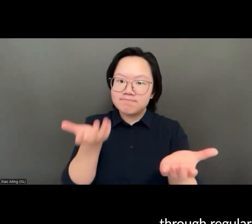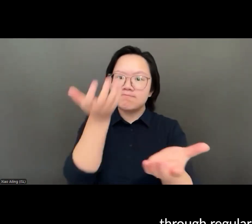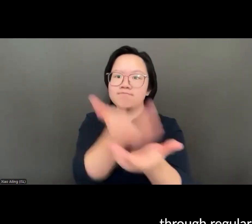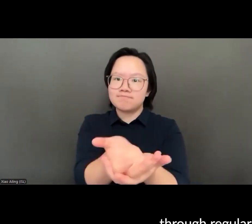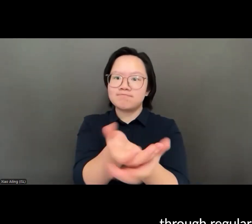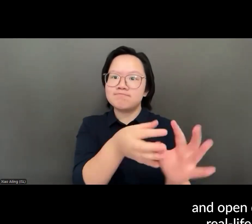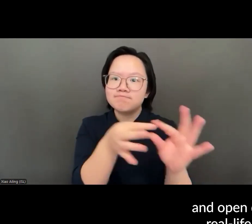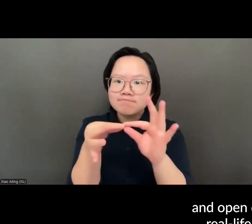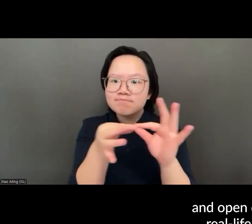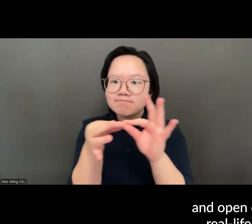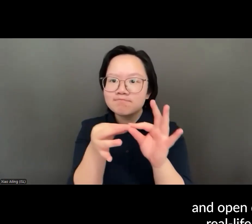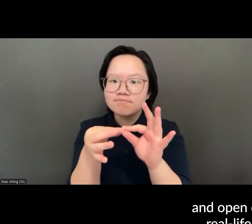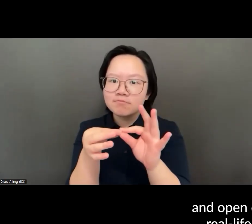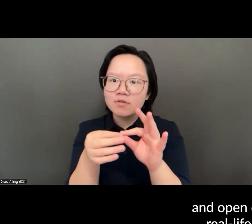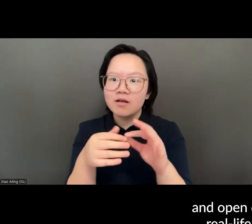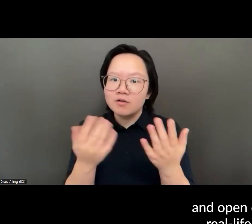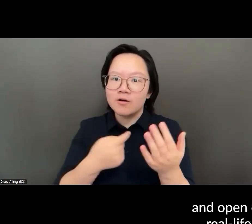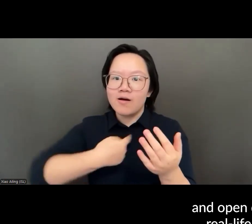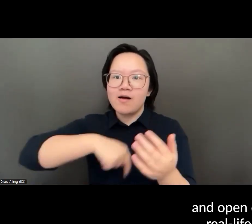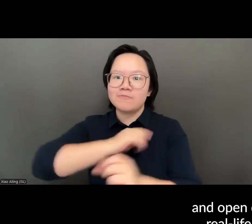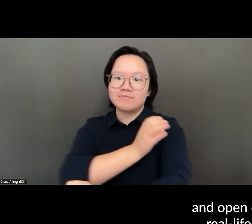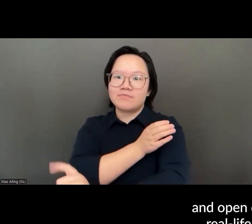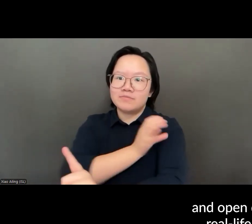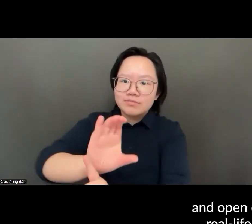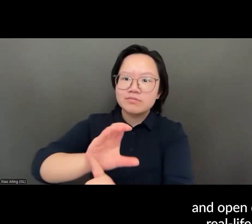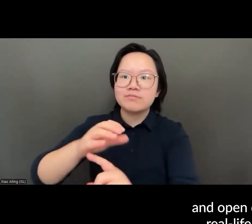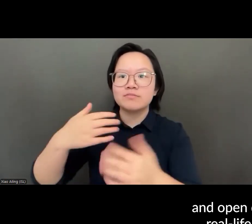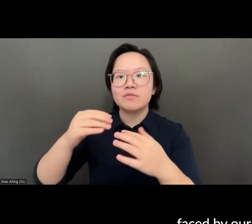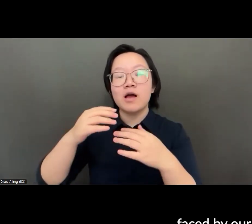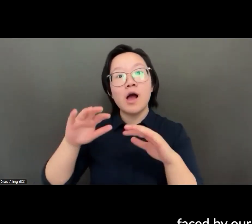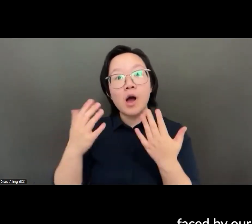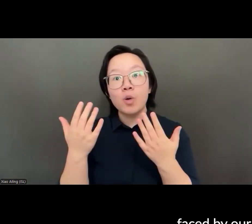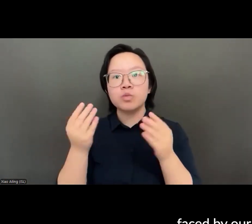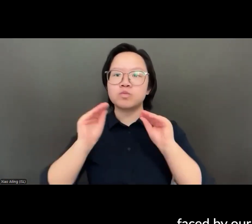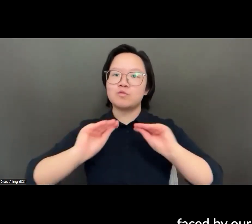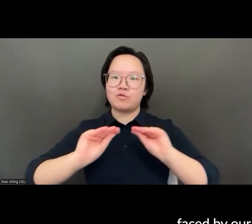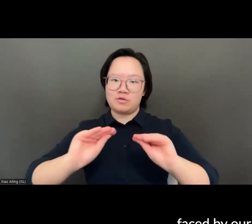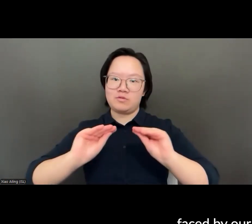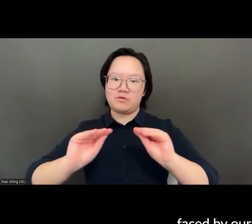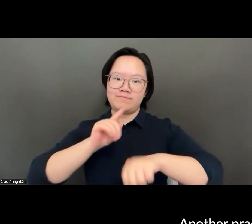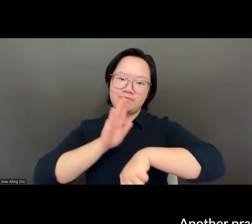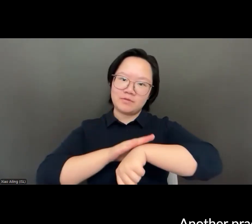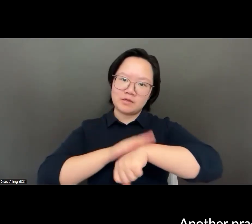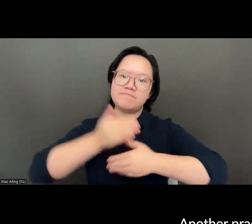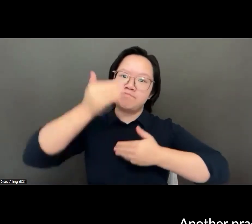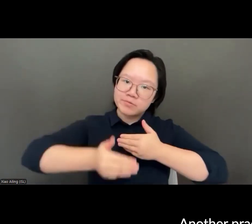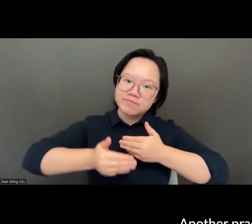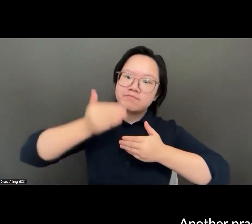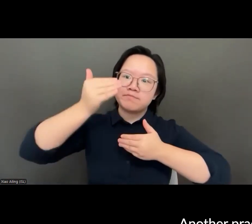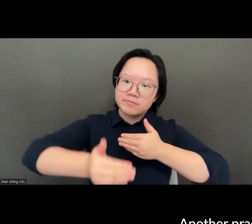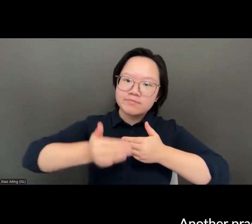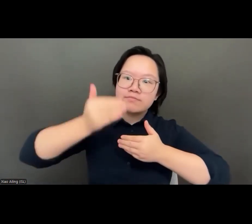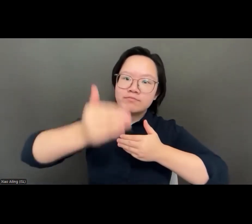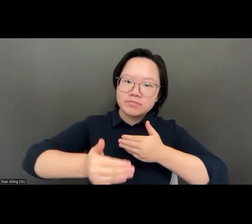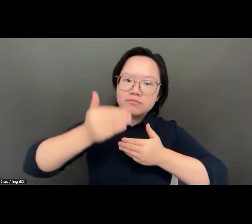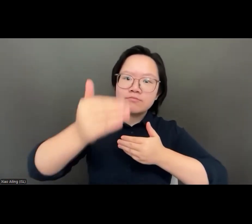training, refreshers, and open discussion on real life challenges faced by our team members. Another practical